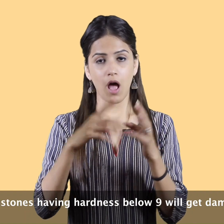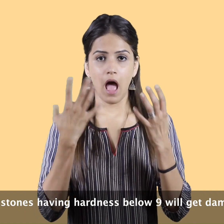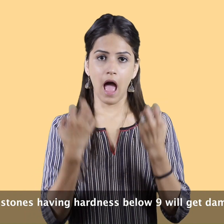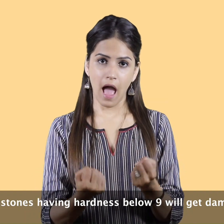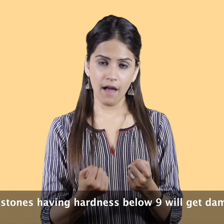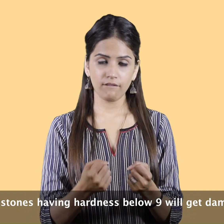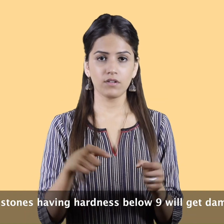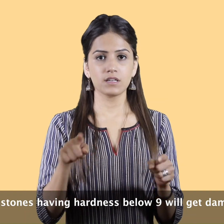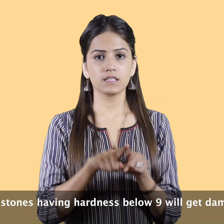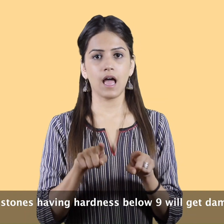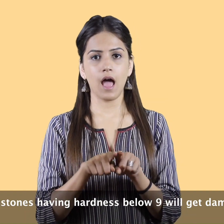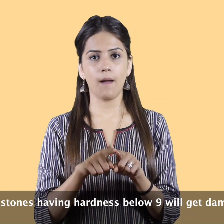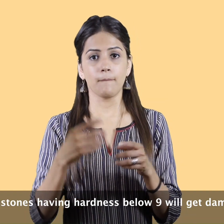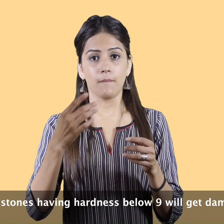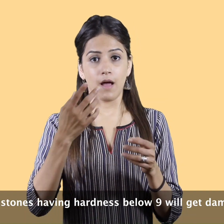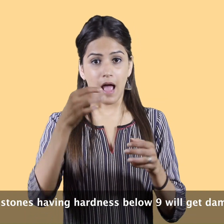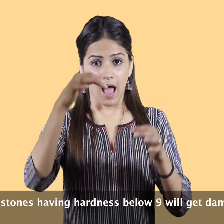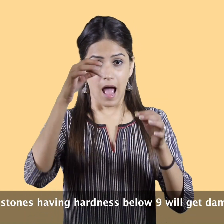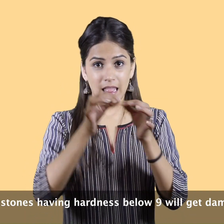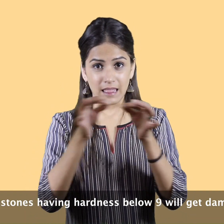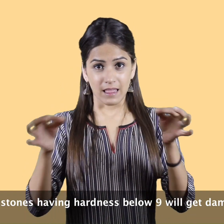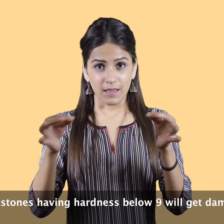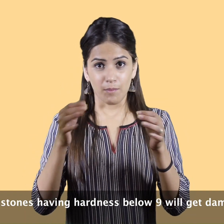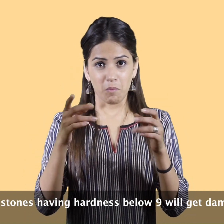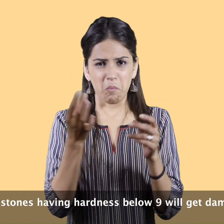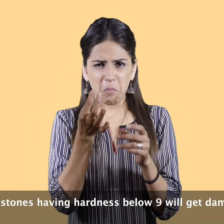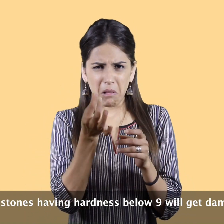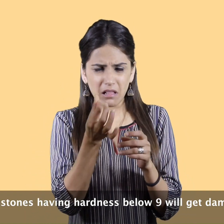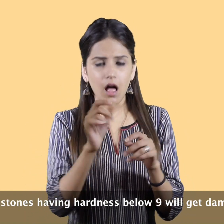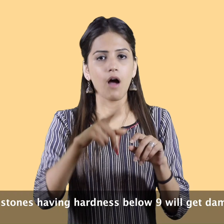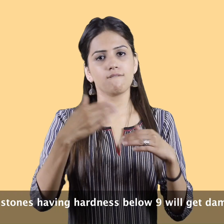Gemstones having hardness below 9 will get damaged.